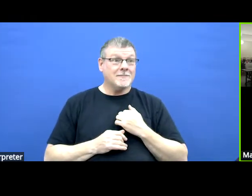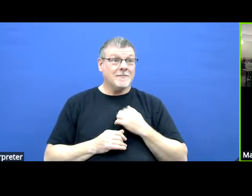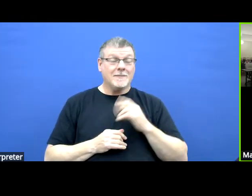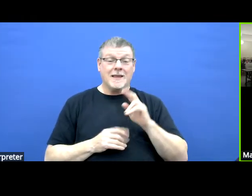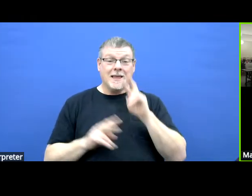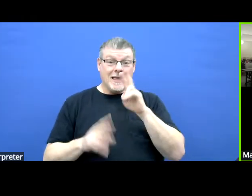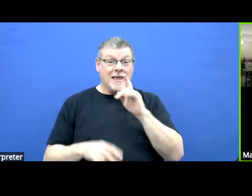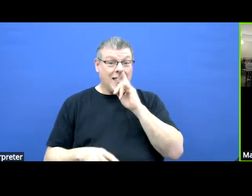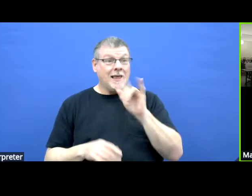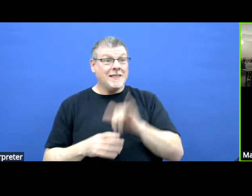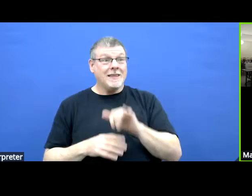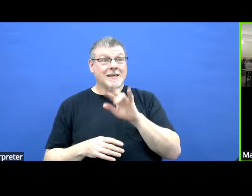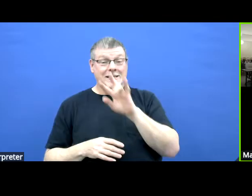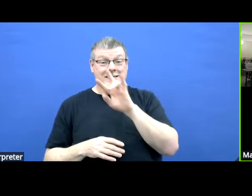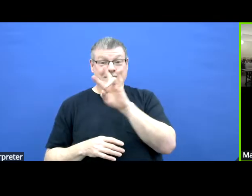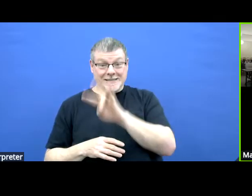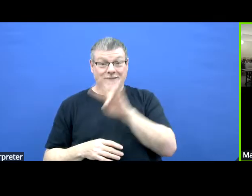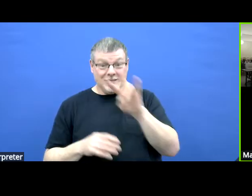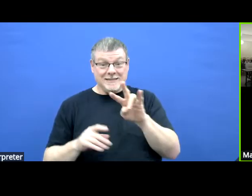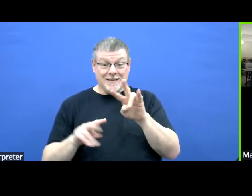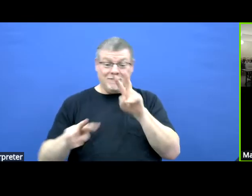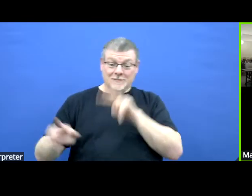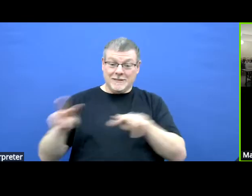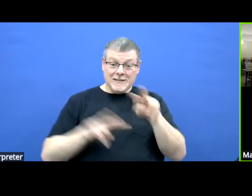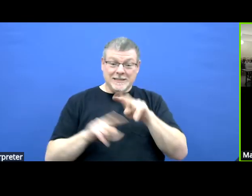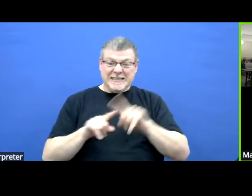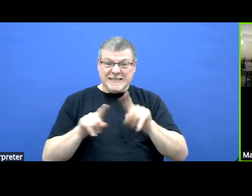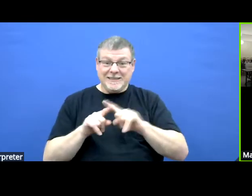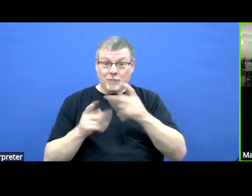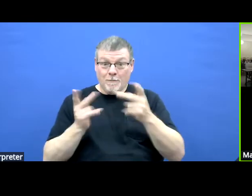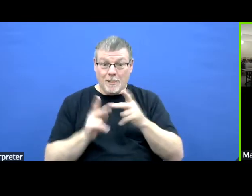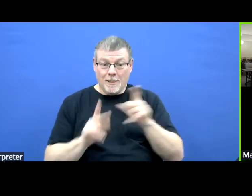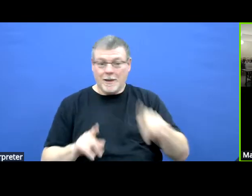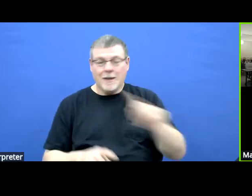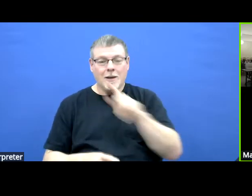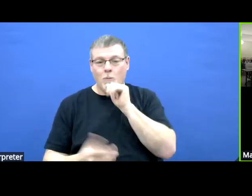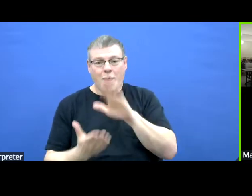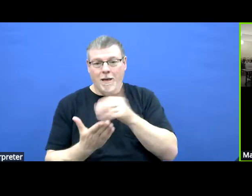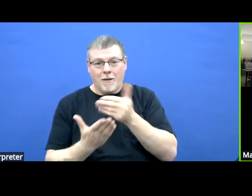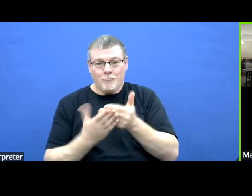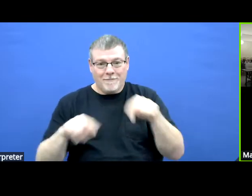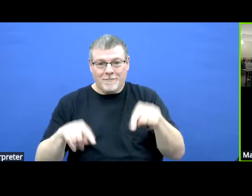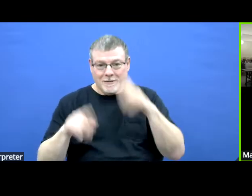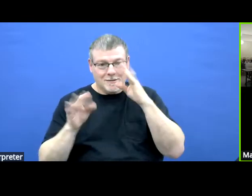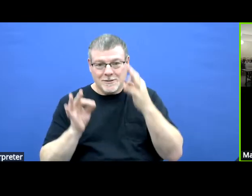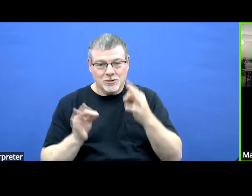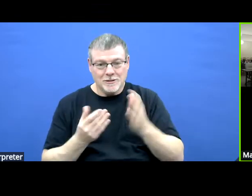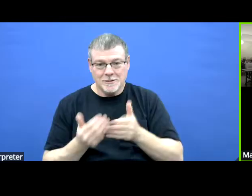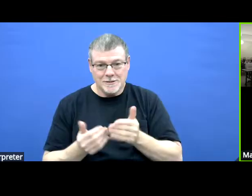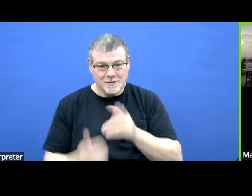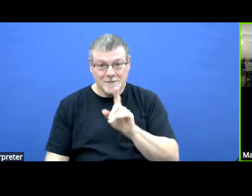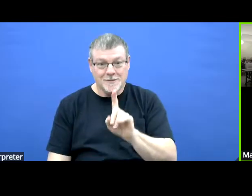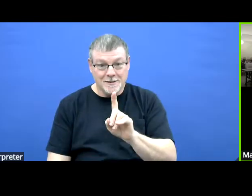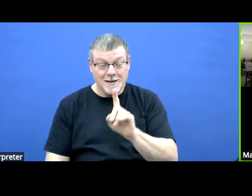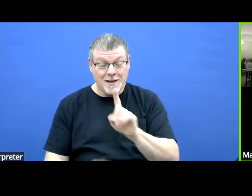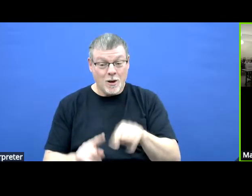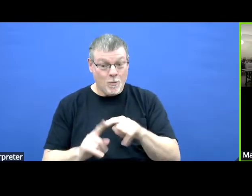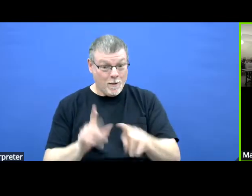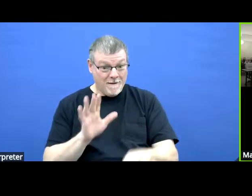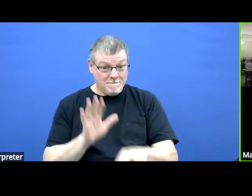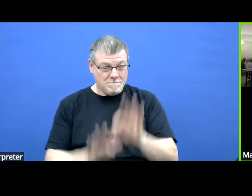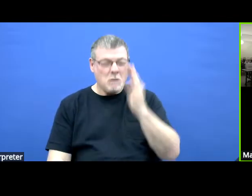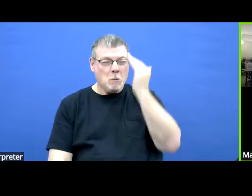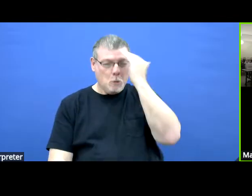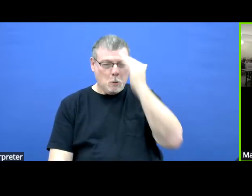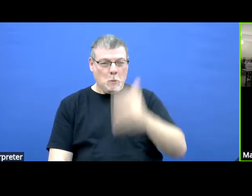over 77 different places. We did not come to this decision lightly, but when we found it, we knew it